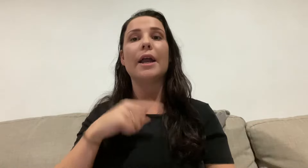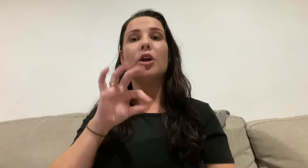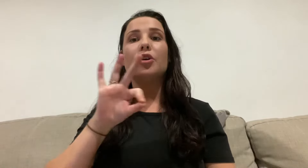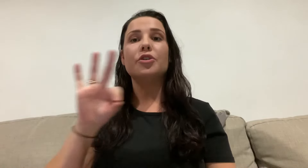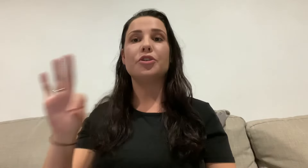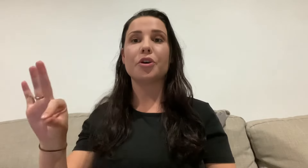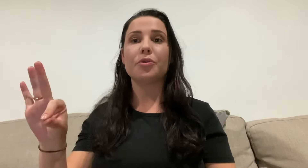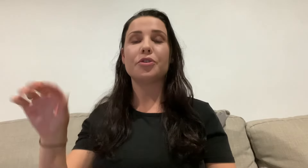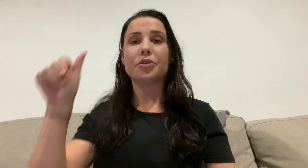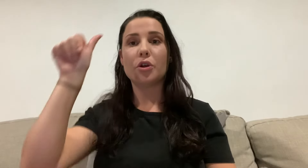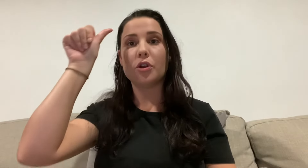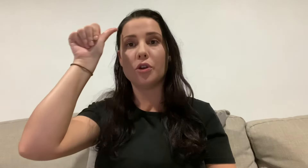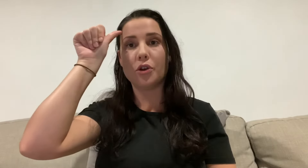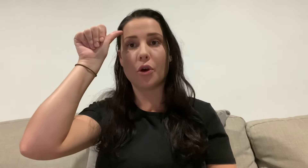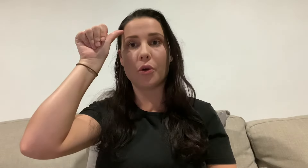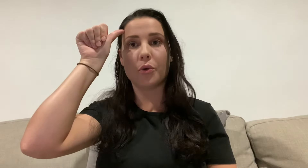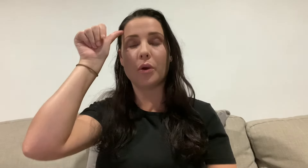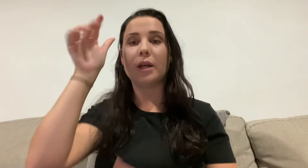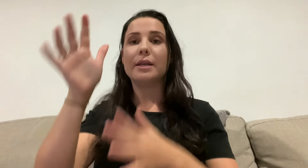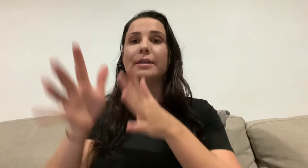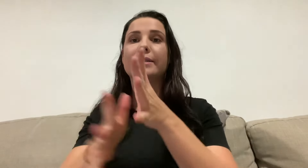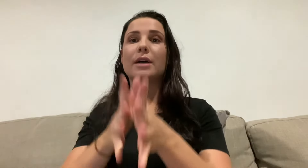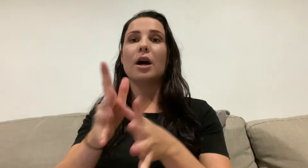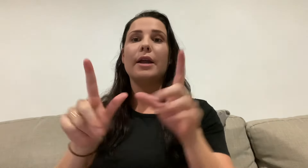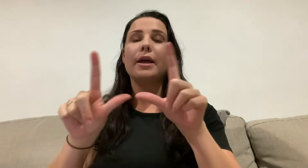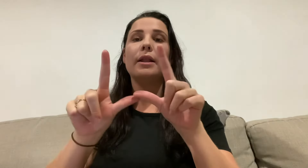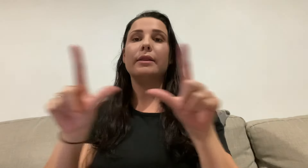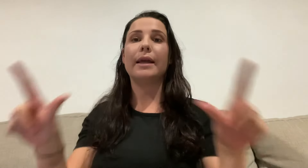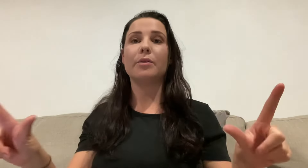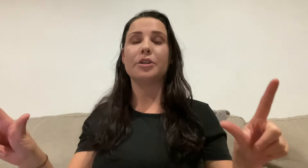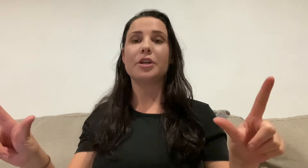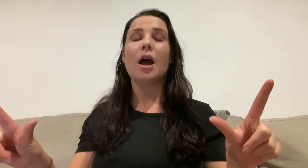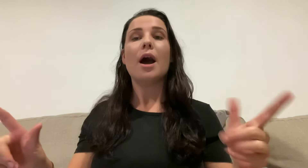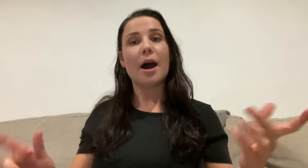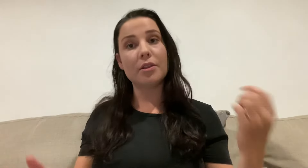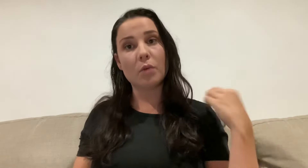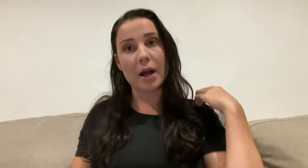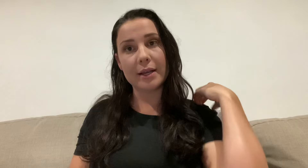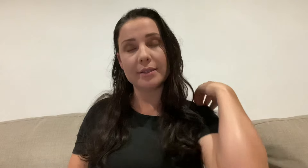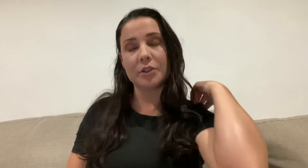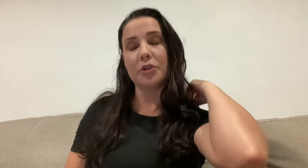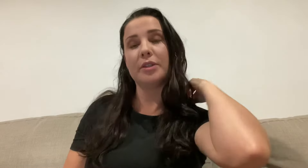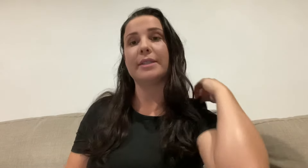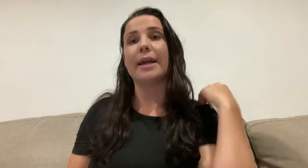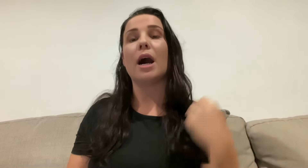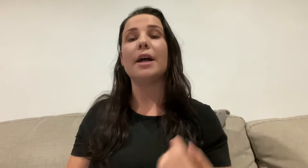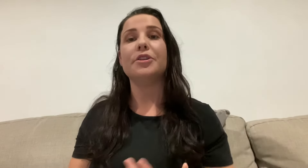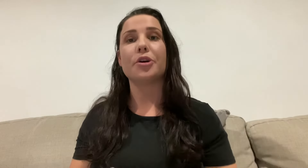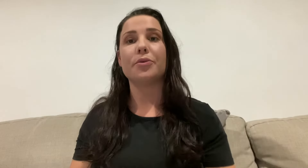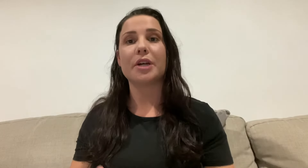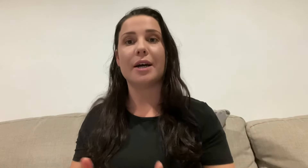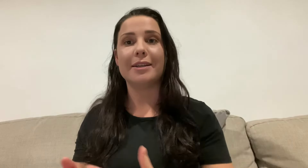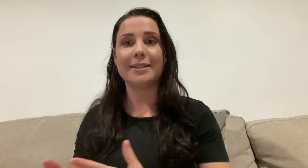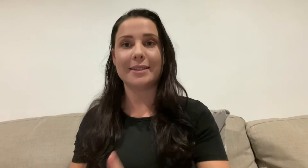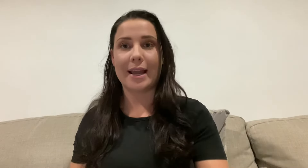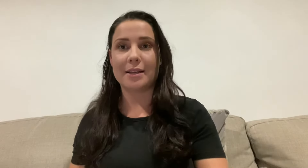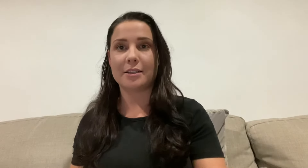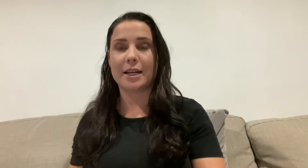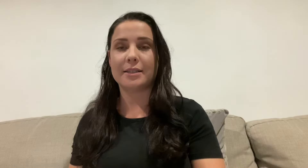don't know sign language. Otherwise you could say, I don't understand. That's